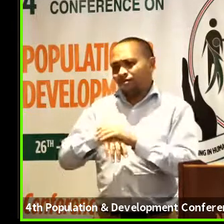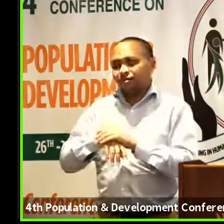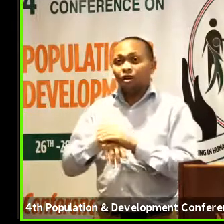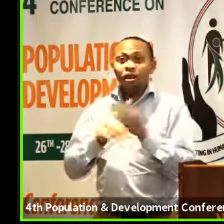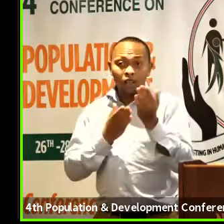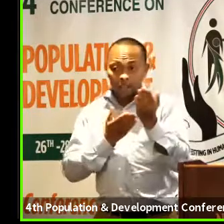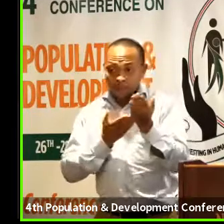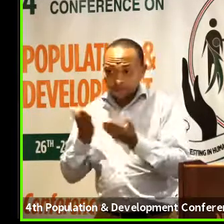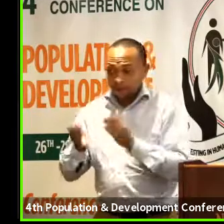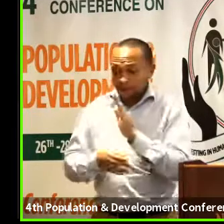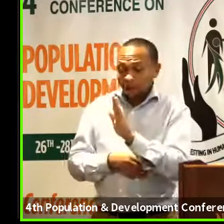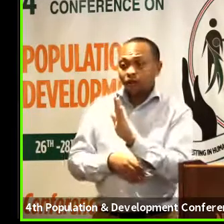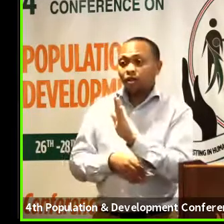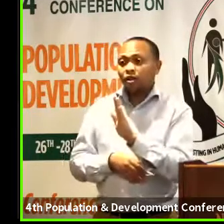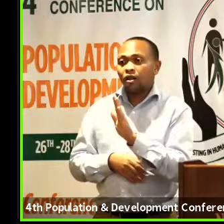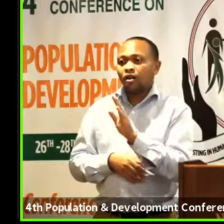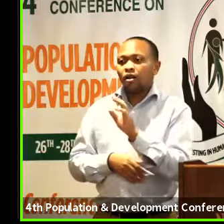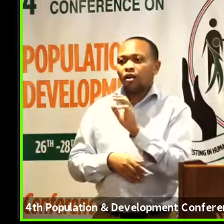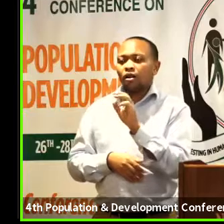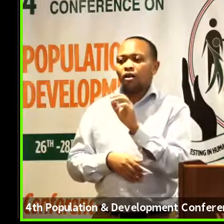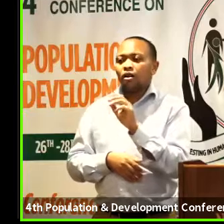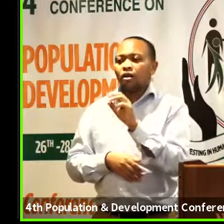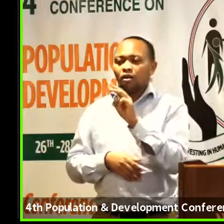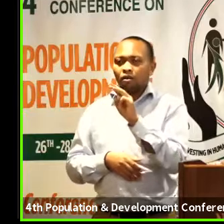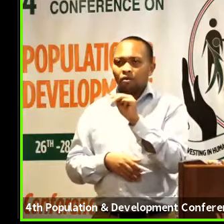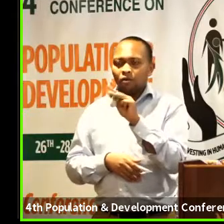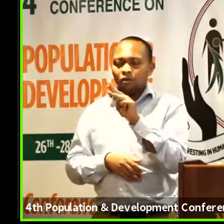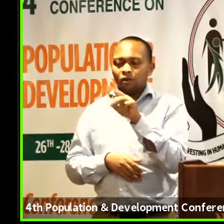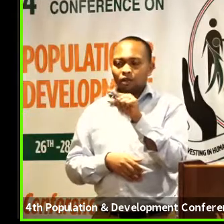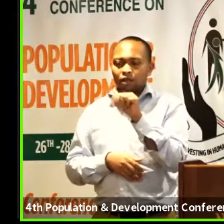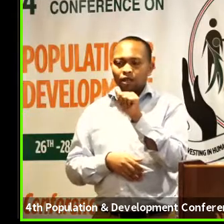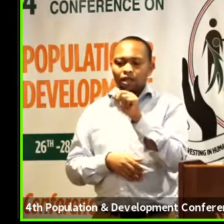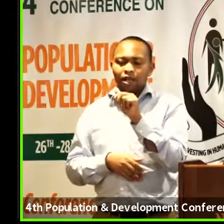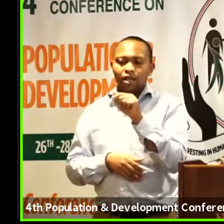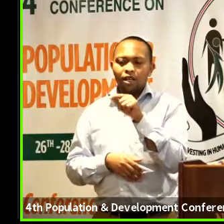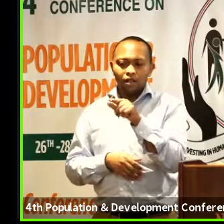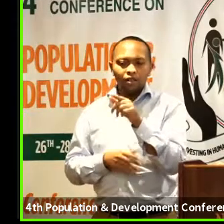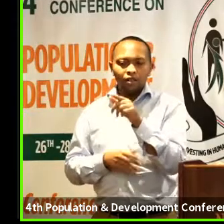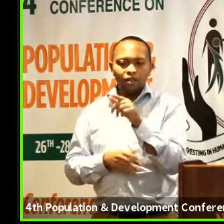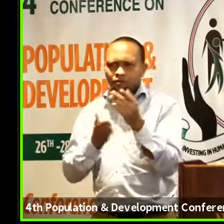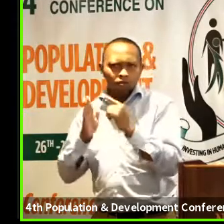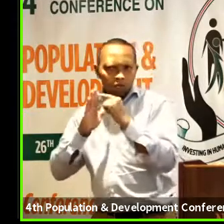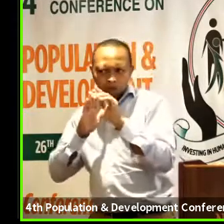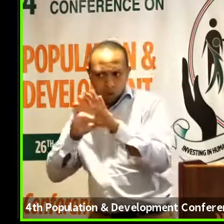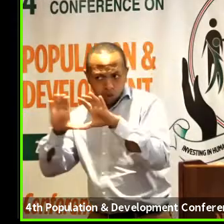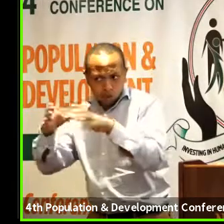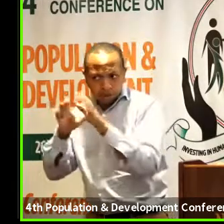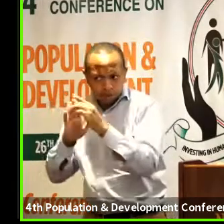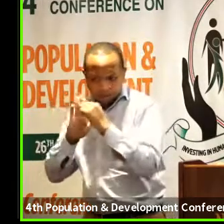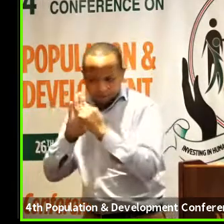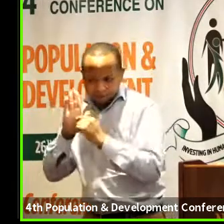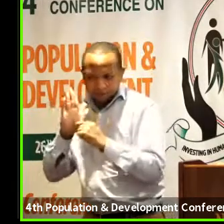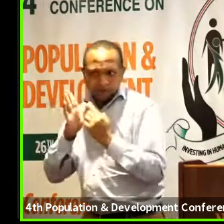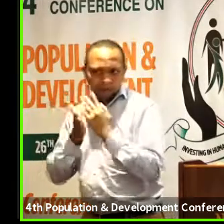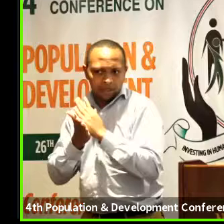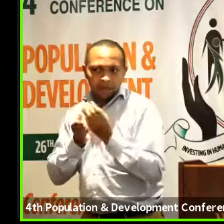to invite the chair, Engineer Mairura Omwega, to again also give us a highlight of what transpired there. Welcome,